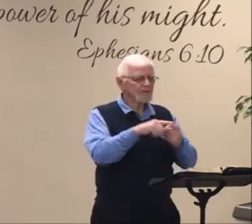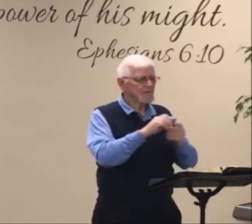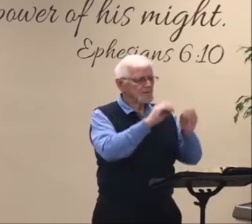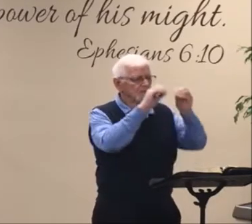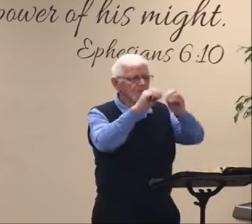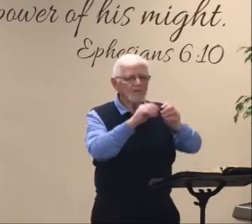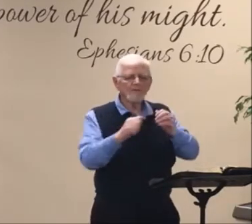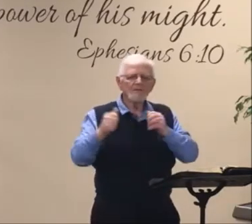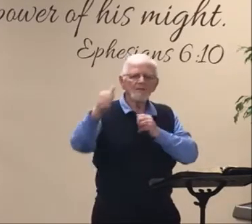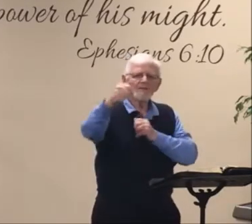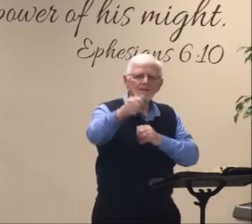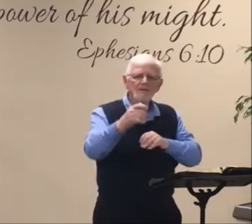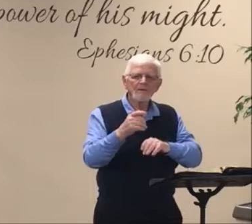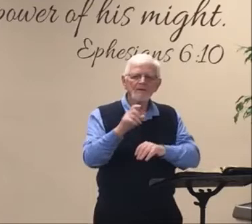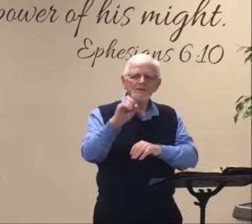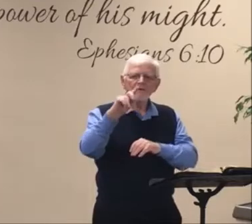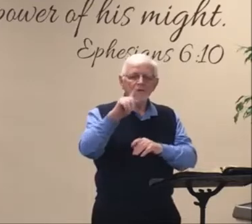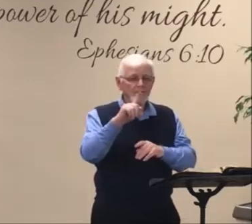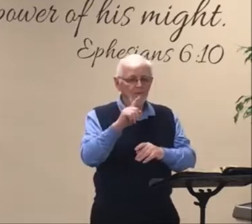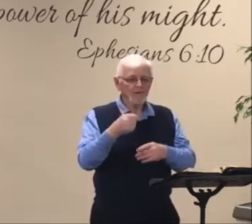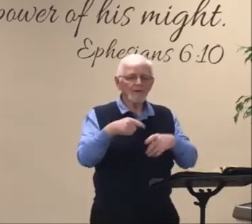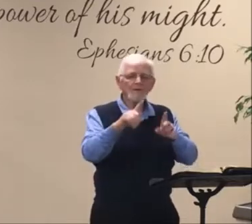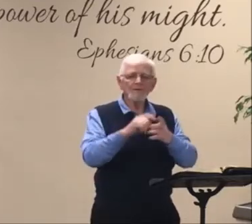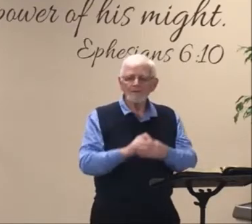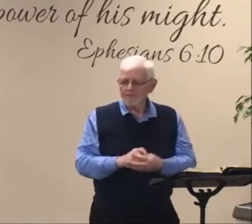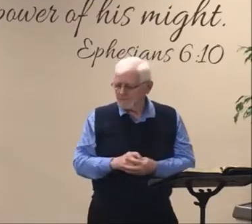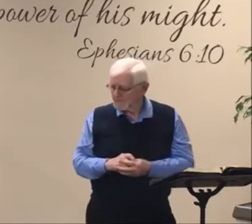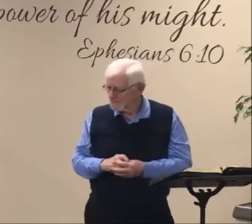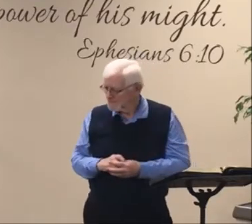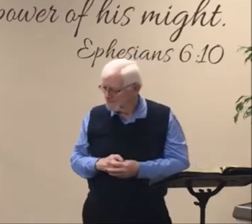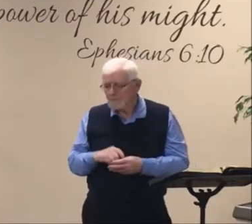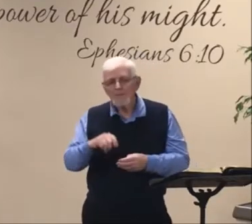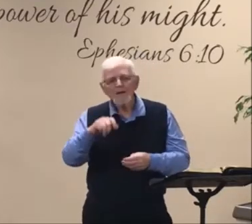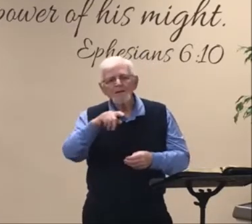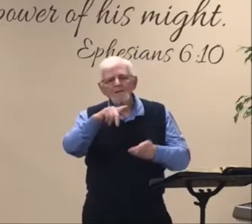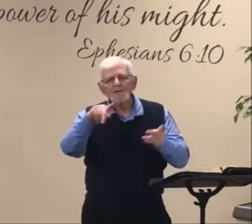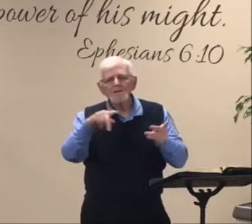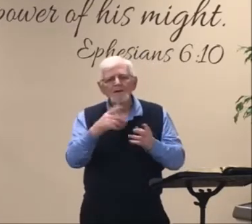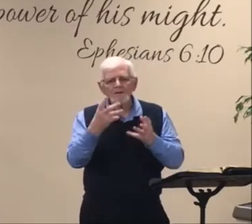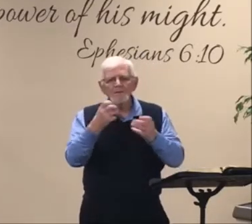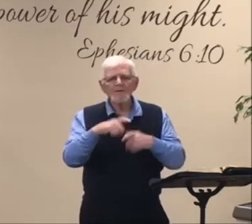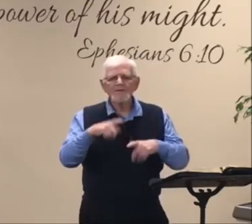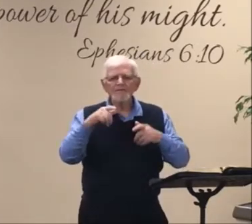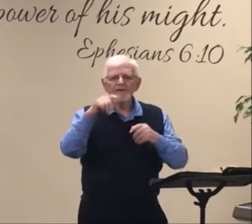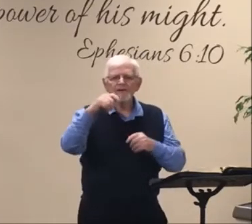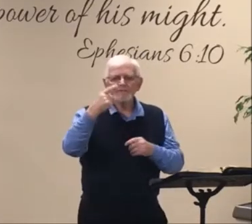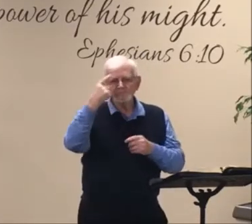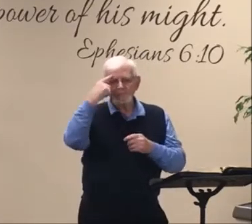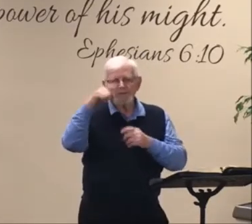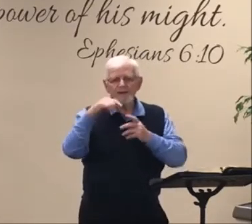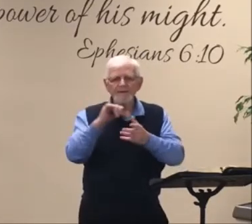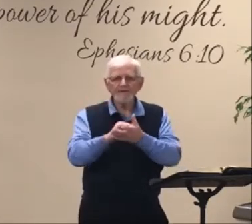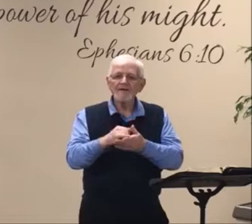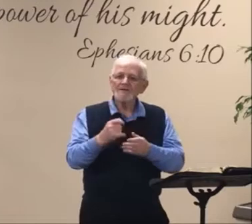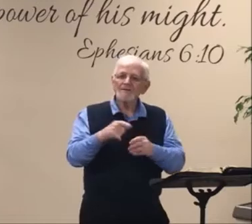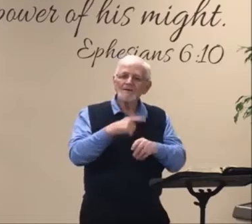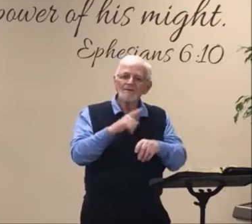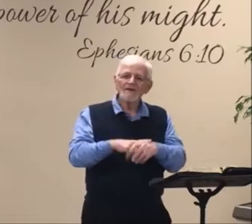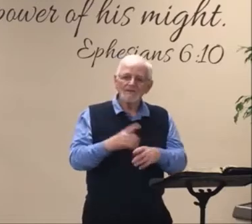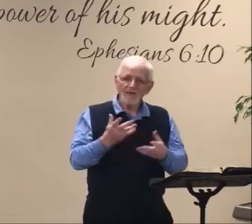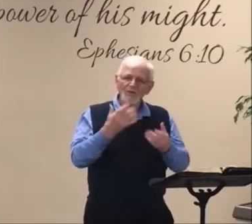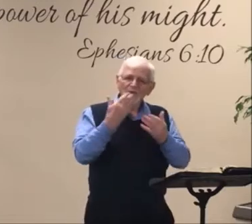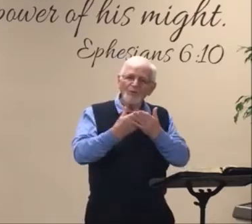country. Oh, where are you going? Oh, we're going to this such place. We've always wanted to live there. We've had our mind on it for quite a while. Oh, good. That's